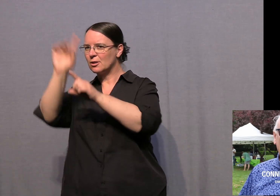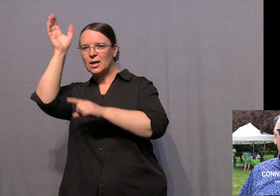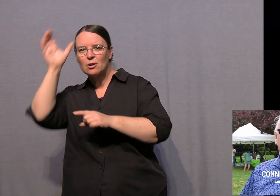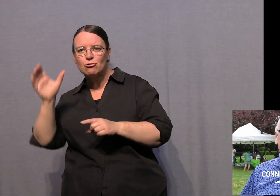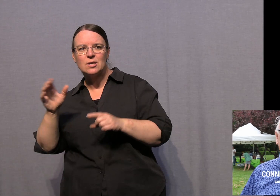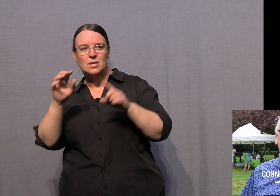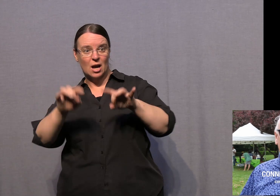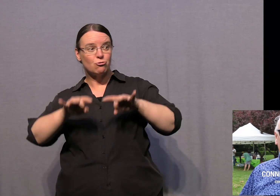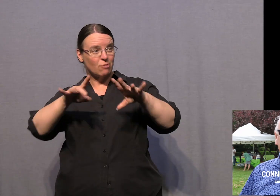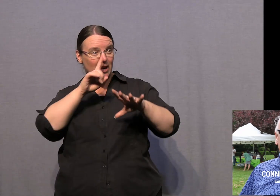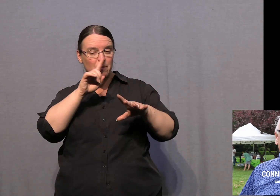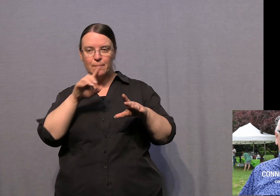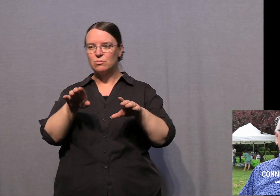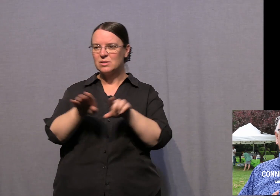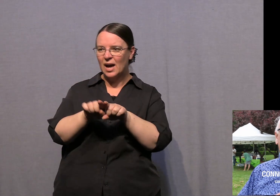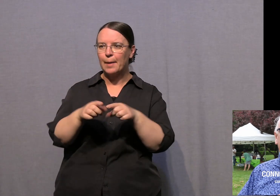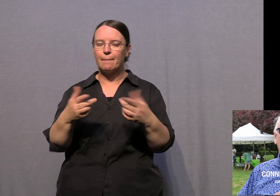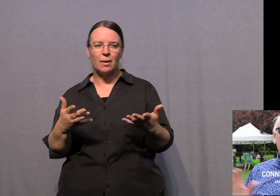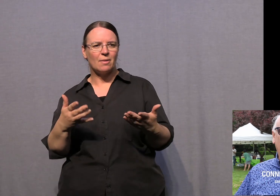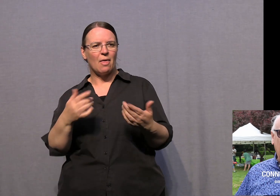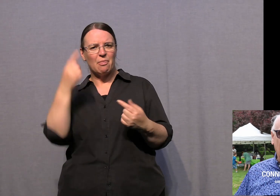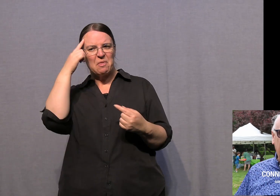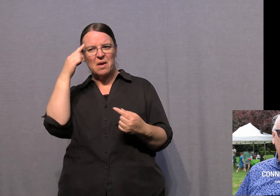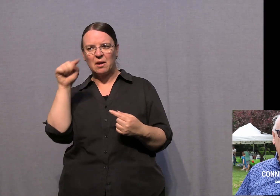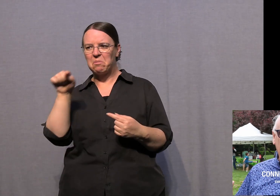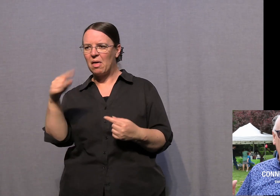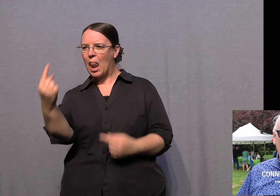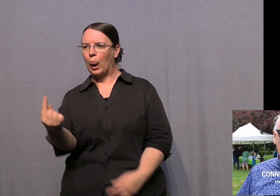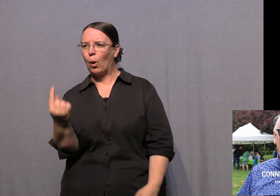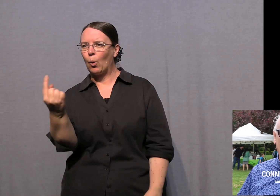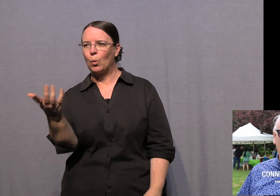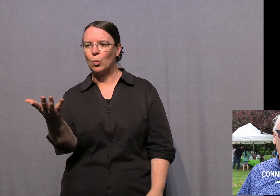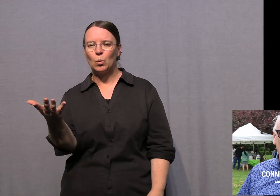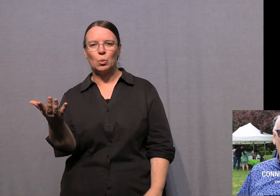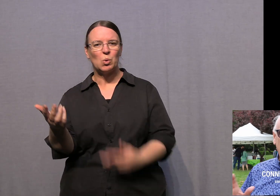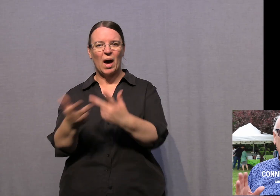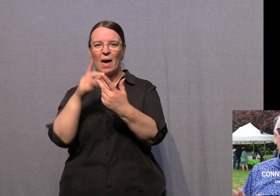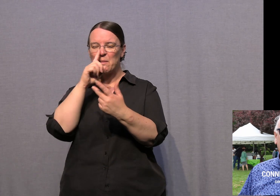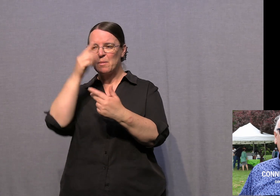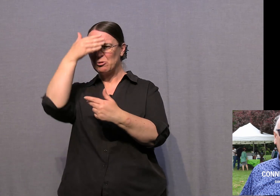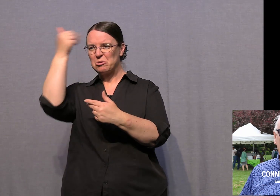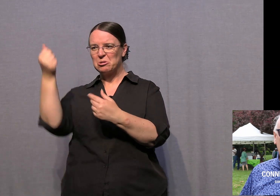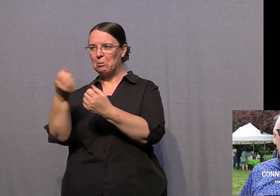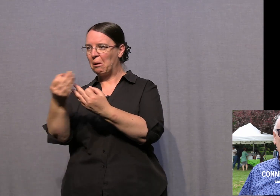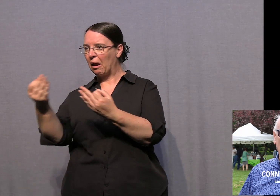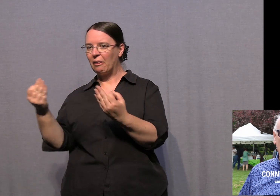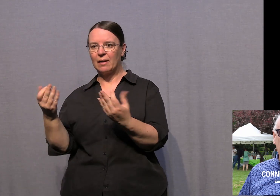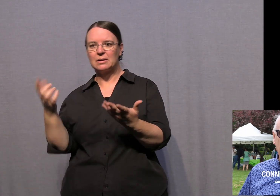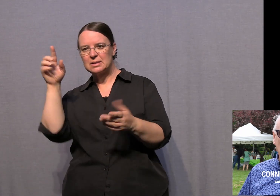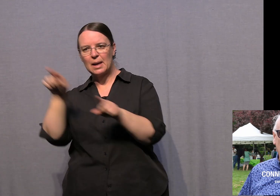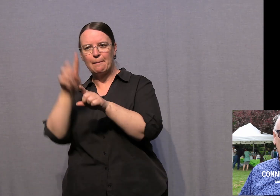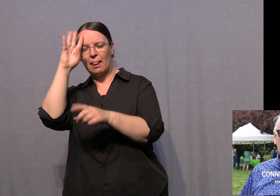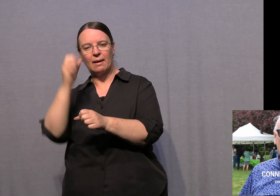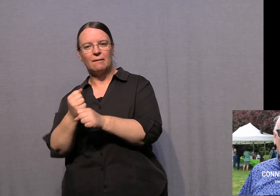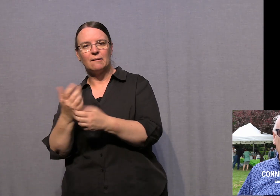Australians who actually don't think there's anybody else in the town where they are. Just this past week, within the